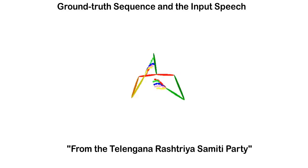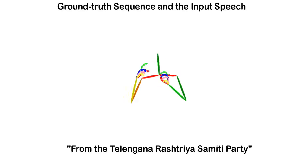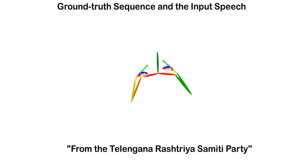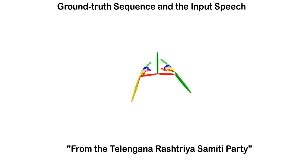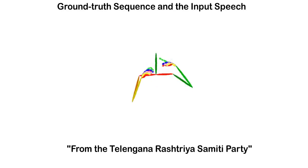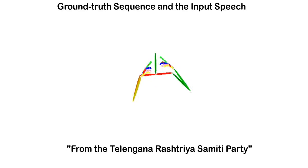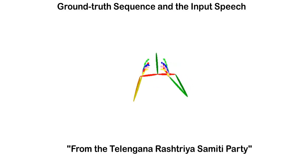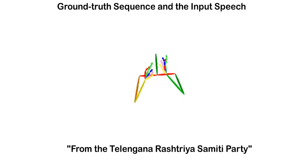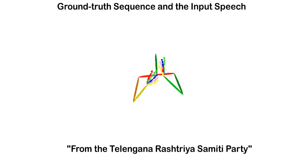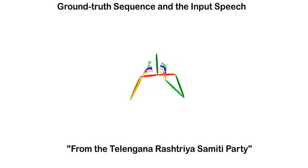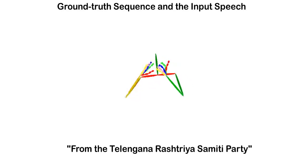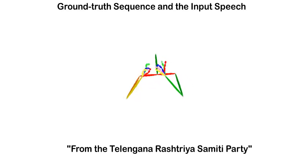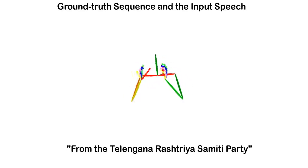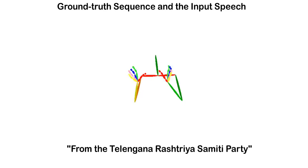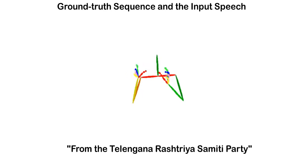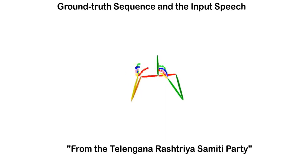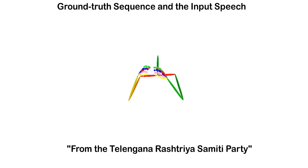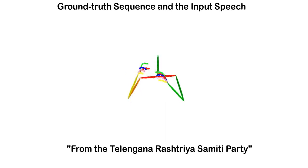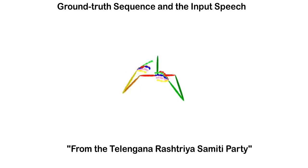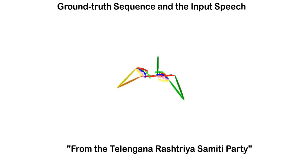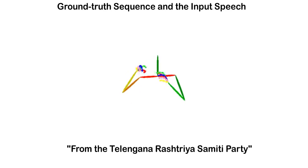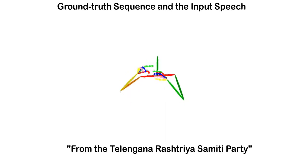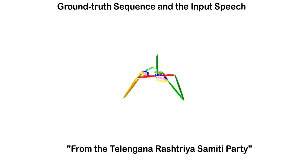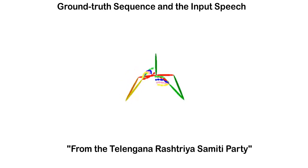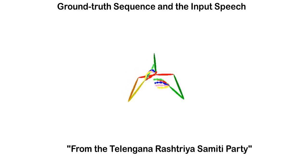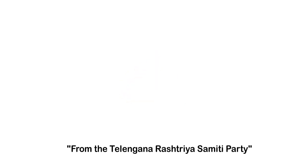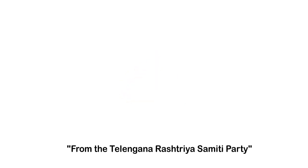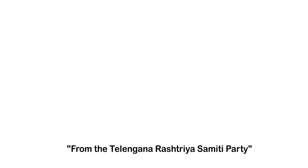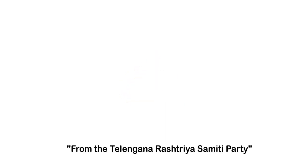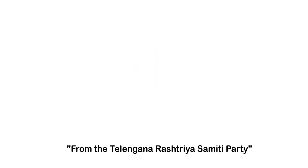speech. From the Tilangana Rashtra Samhiti Party.